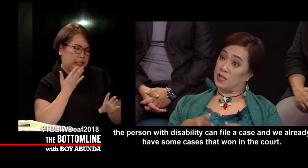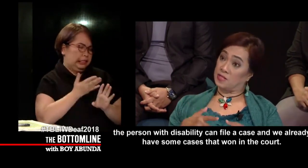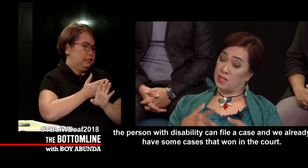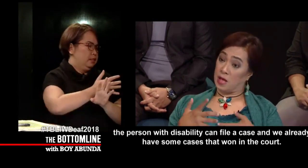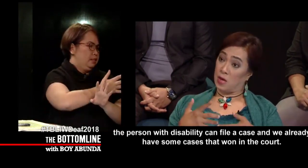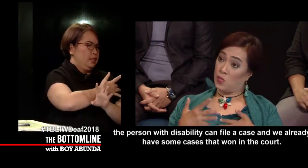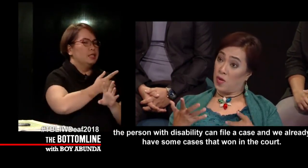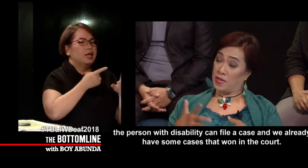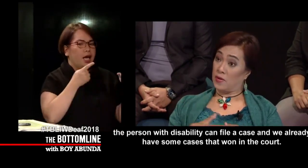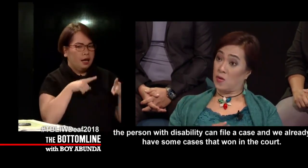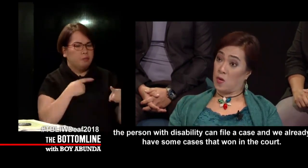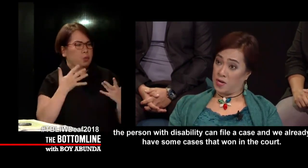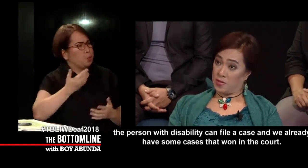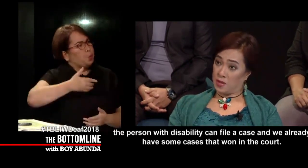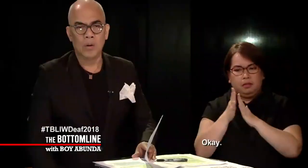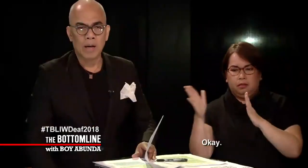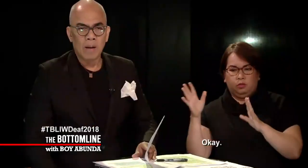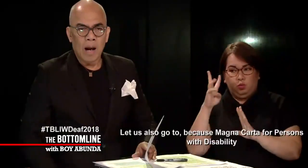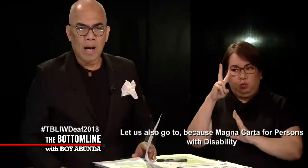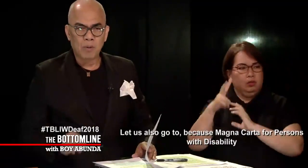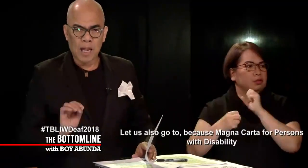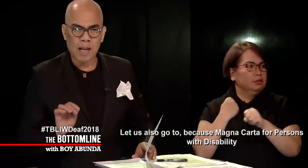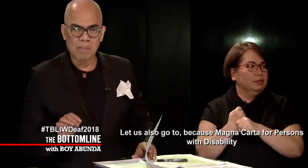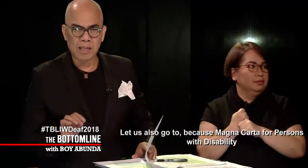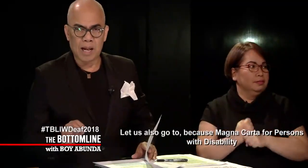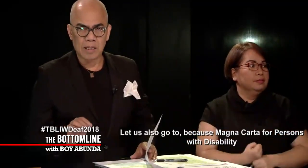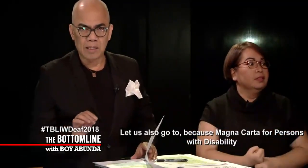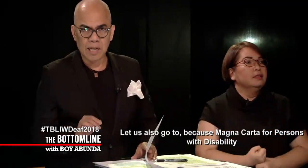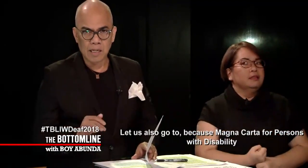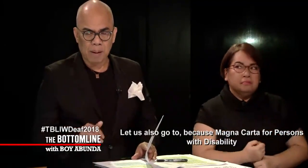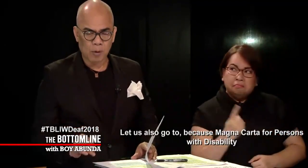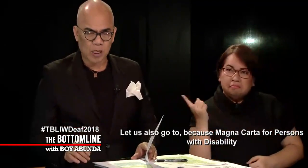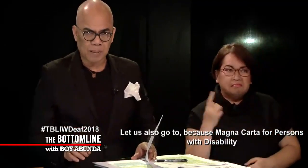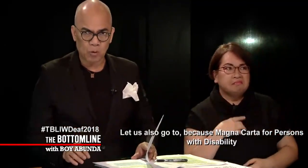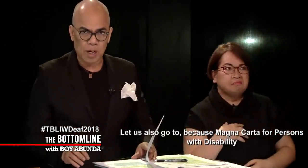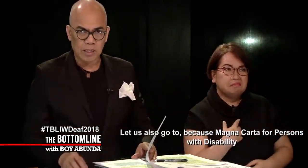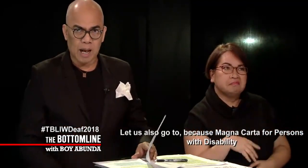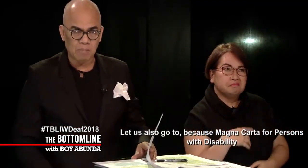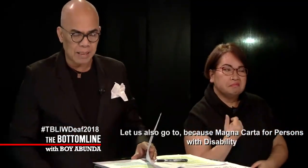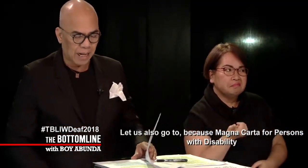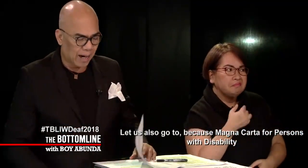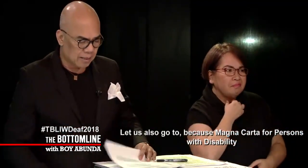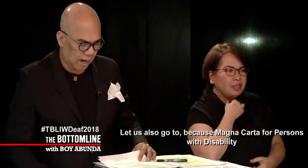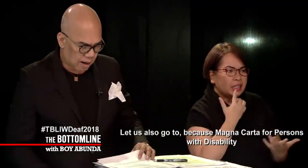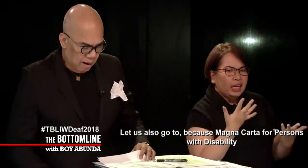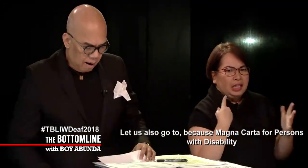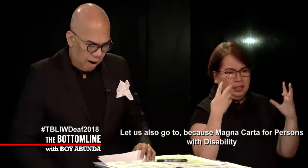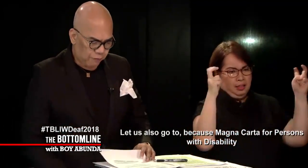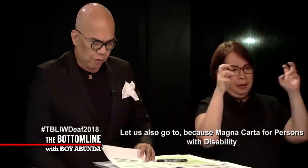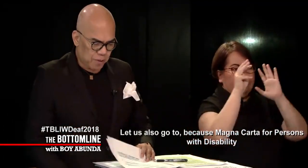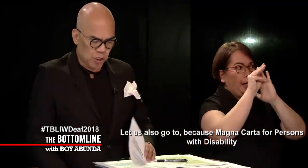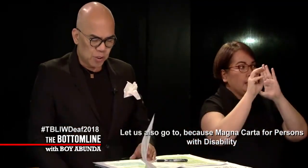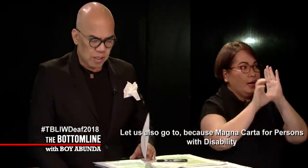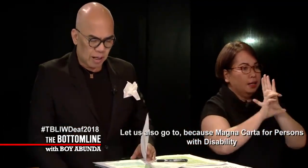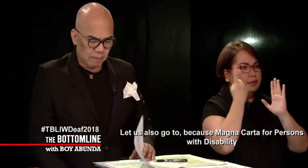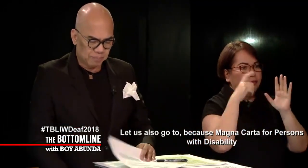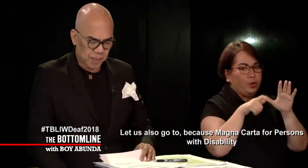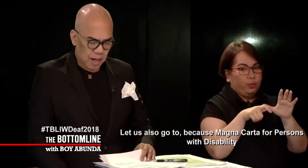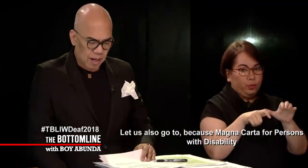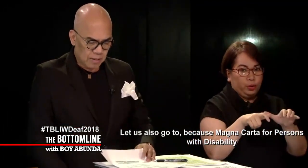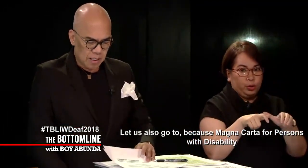cases that won in the court. Okay. Puntahan lamang natin, dahil napapag-usapan na ho natin ang Magna Carta for persons